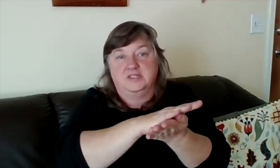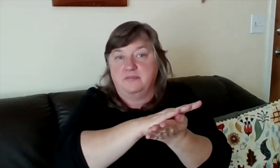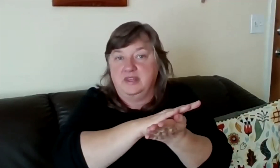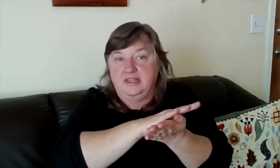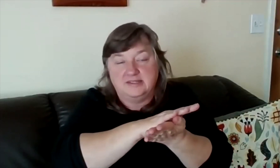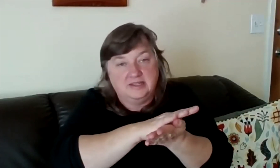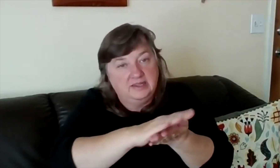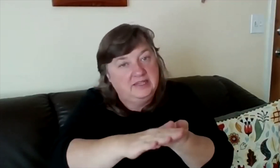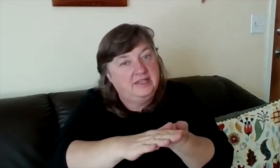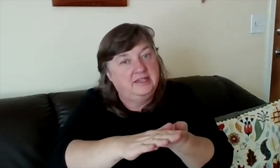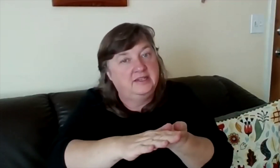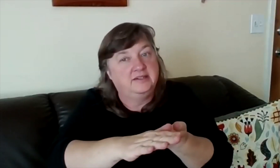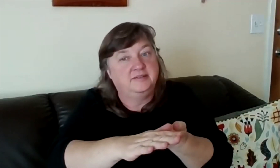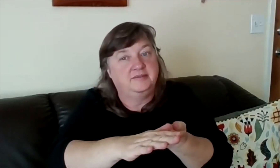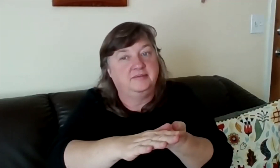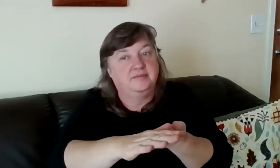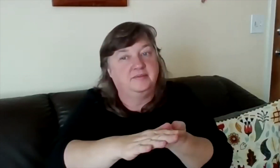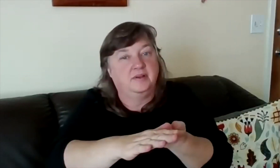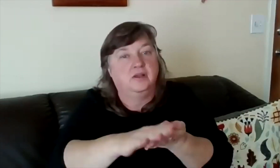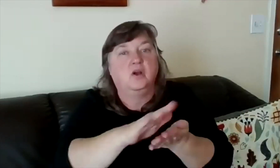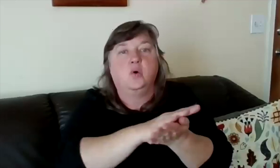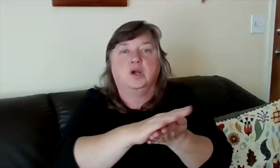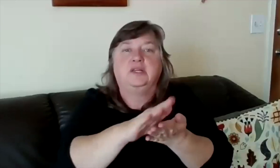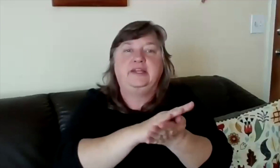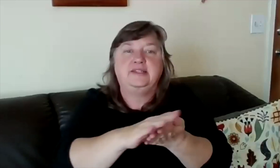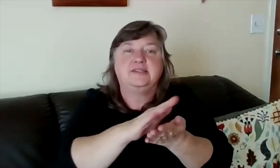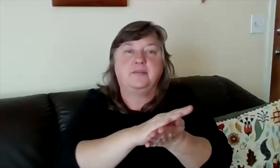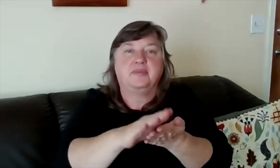Something is clean or clean something.